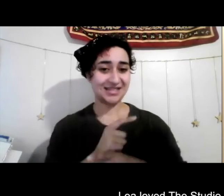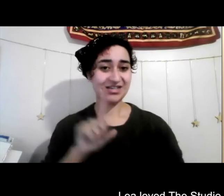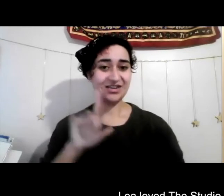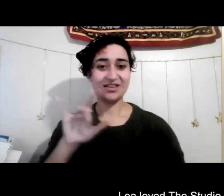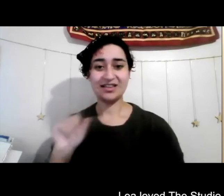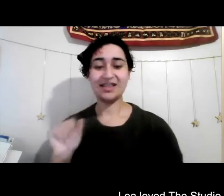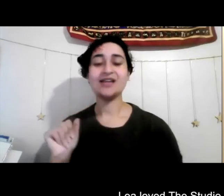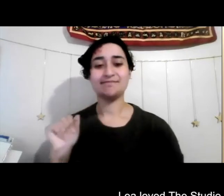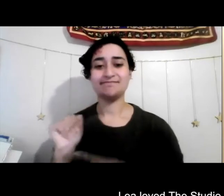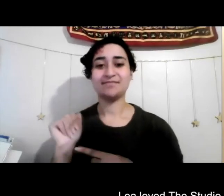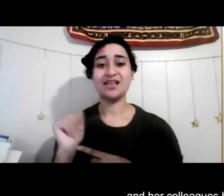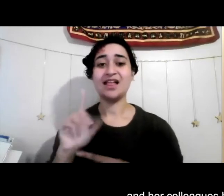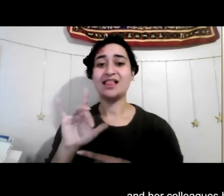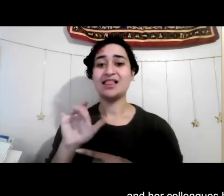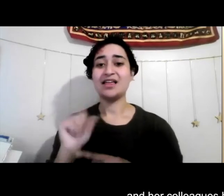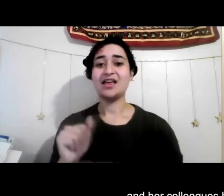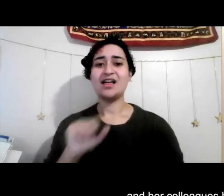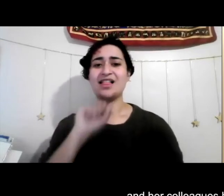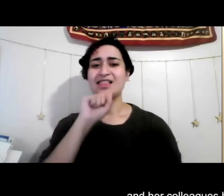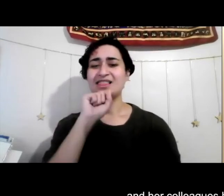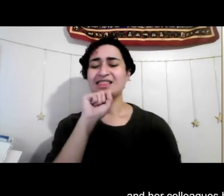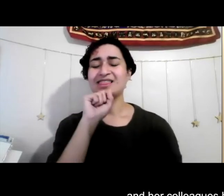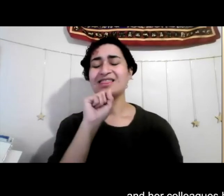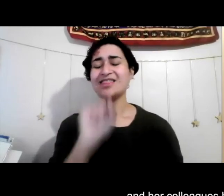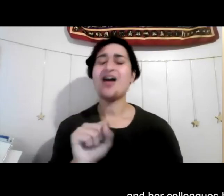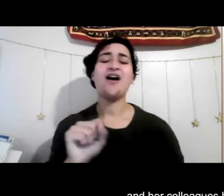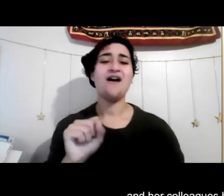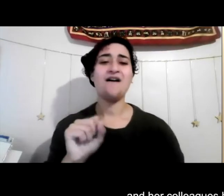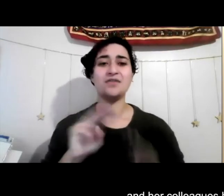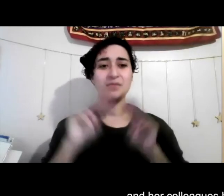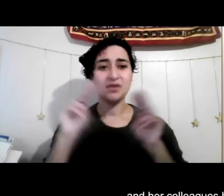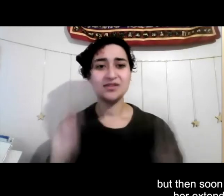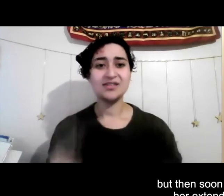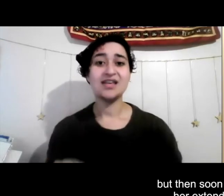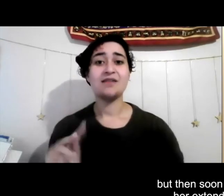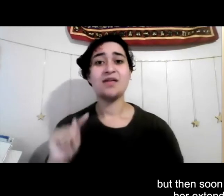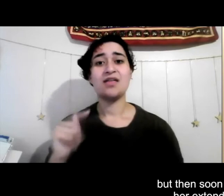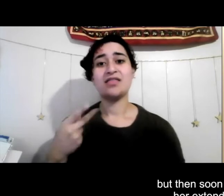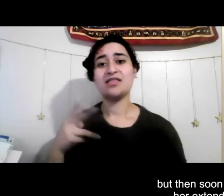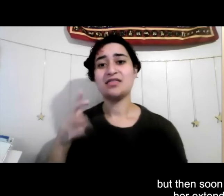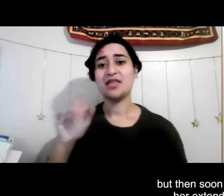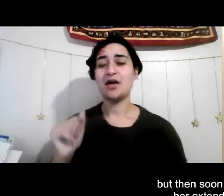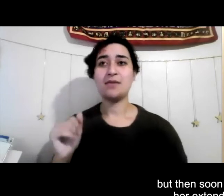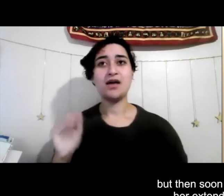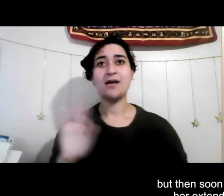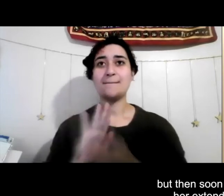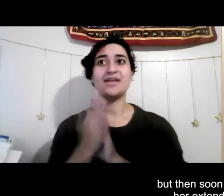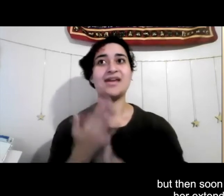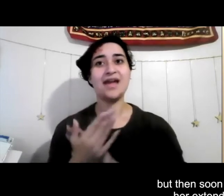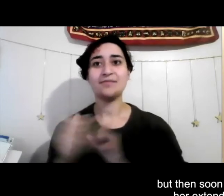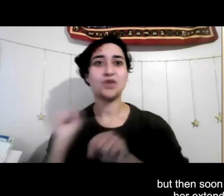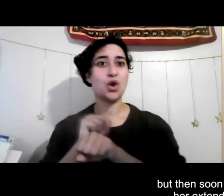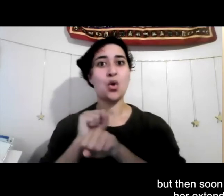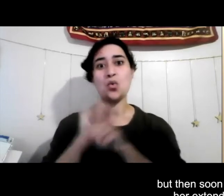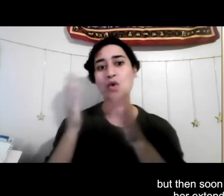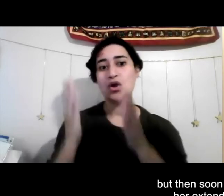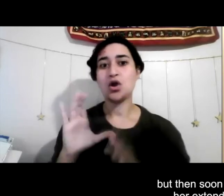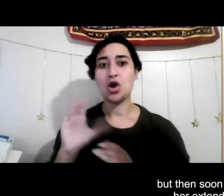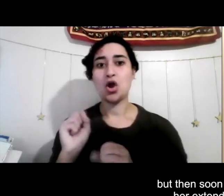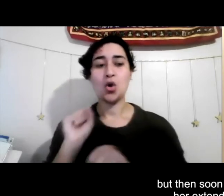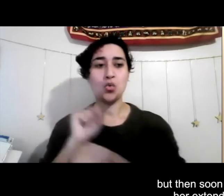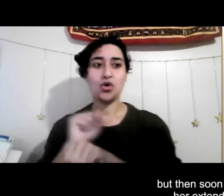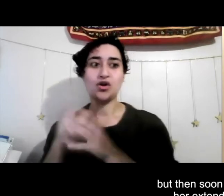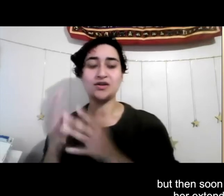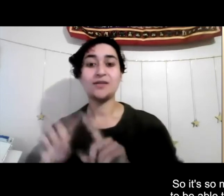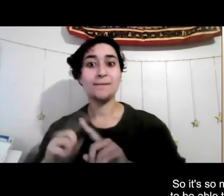Museum, and Thelma and her colleagues became her friends, but then soon also became her extended